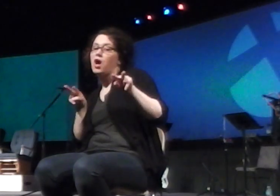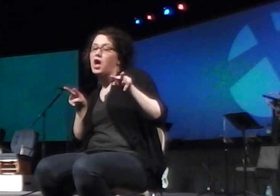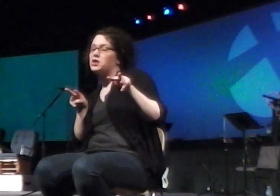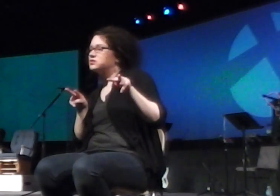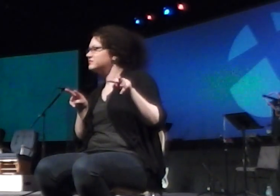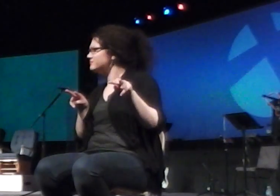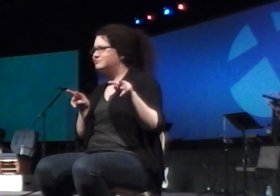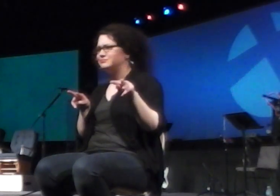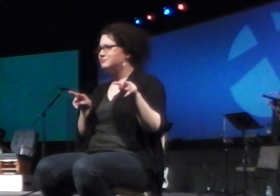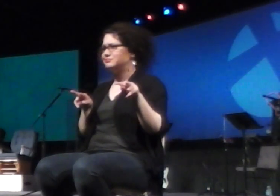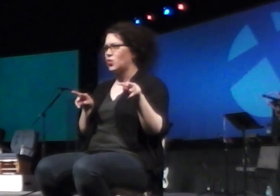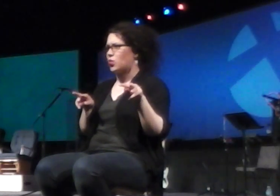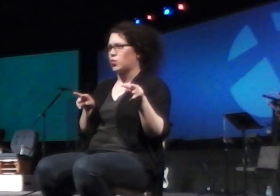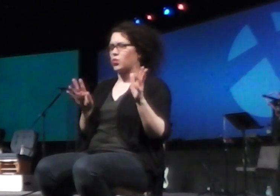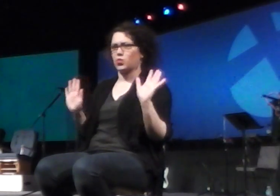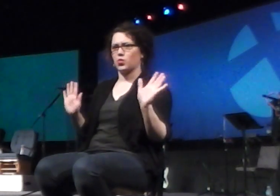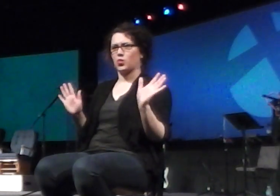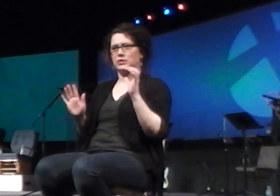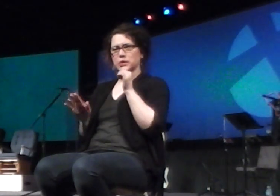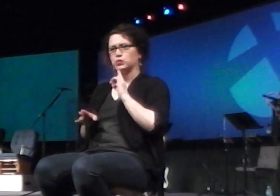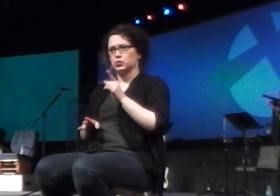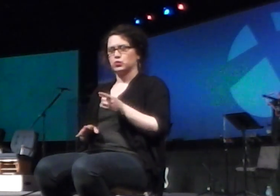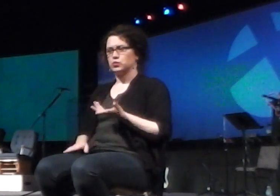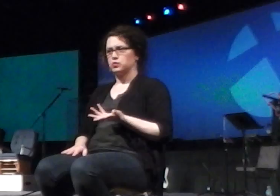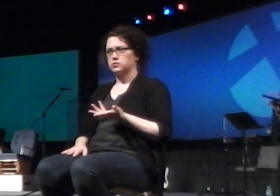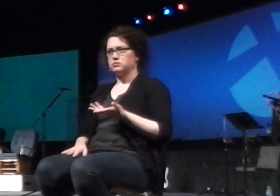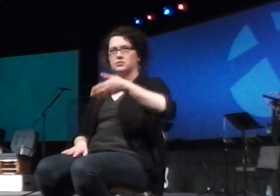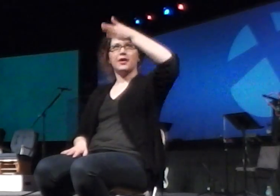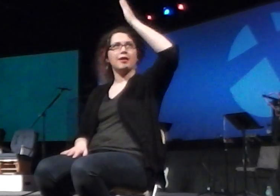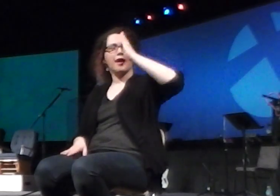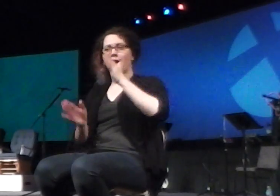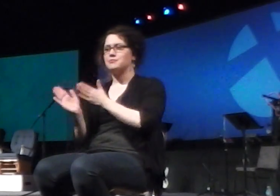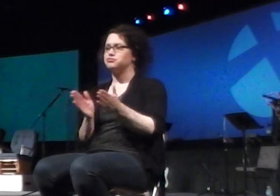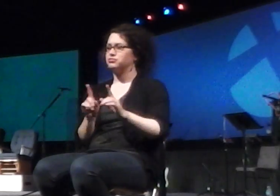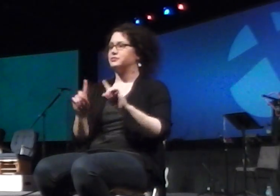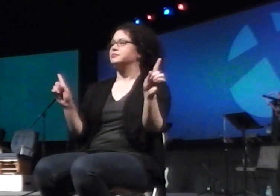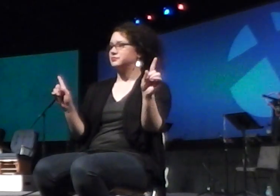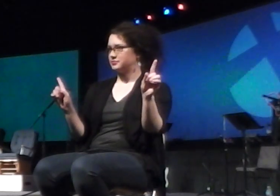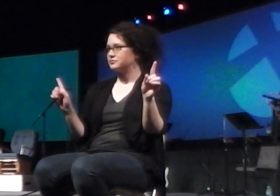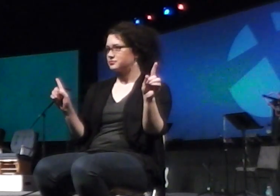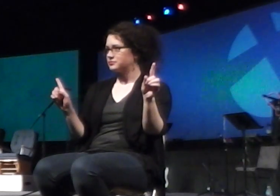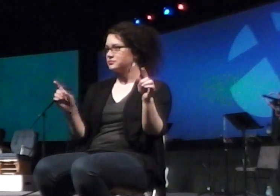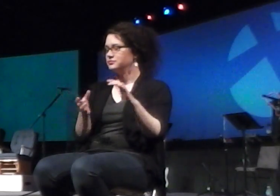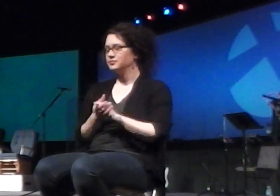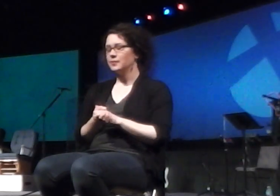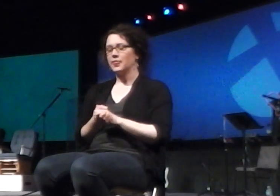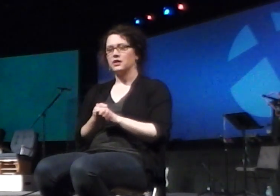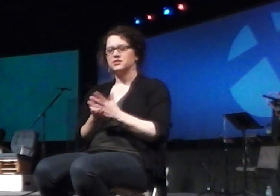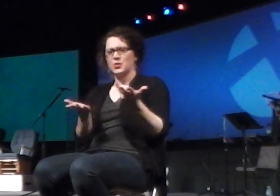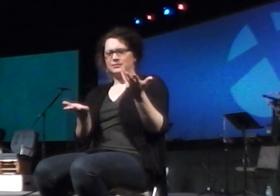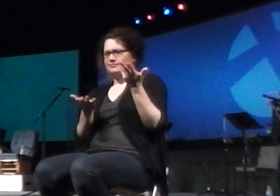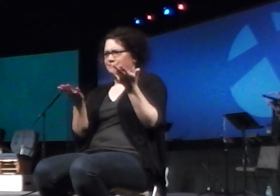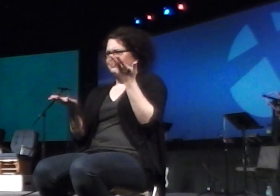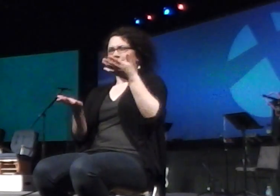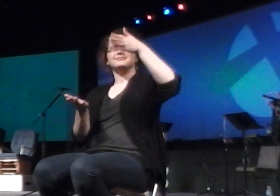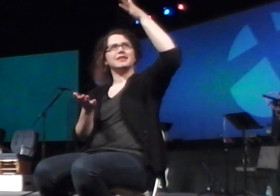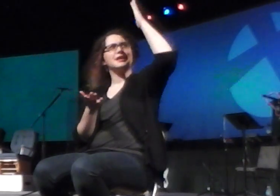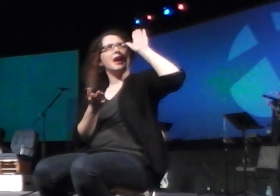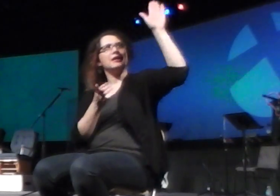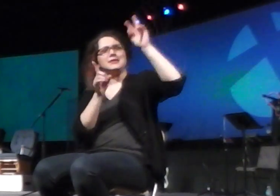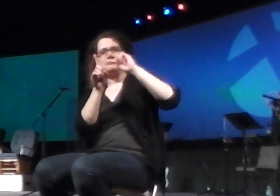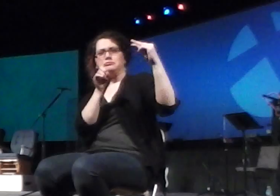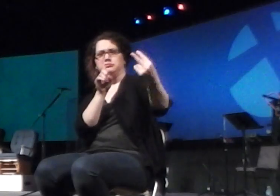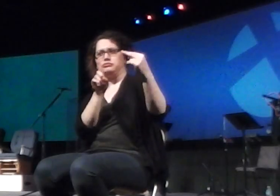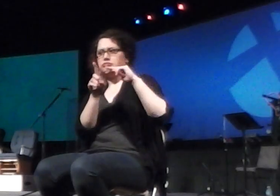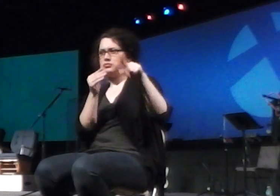that generation. That's not a true picture of what God has planned for the church. And so how does God see the generations? How does he see